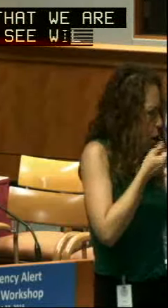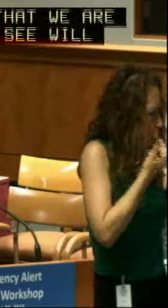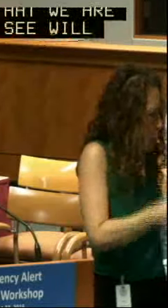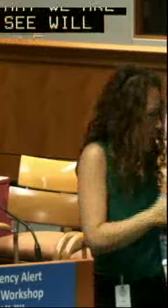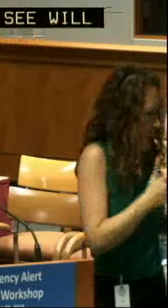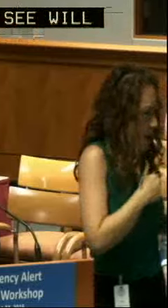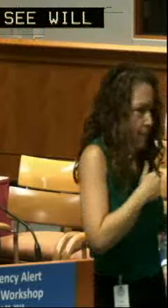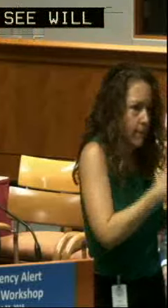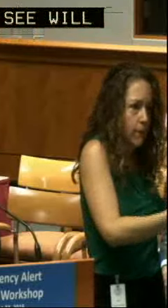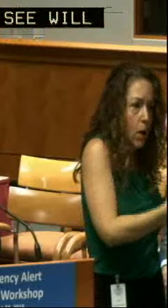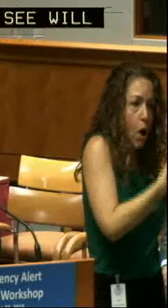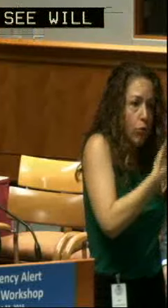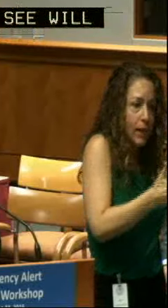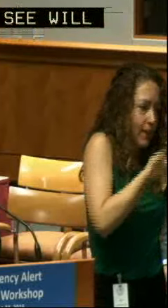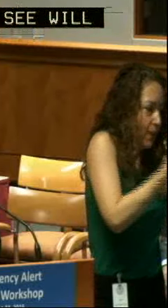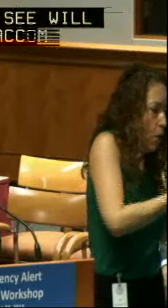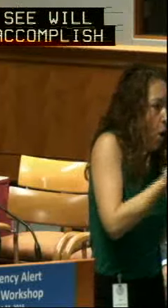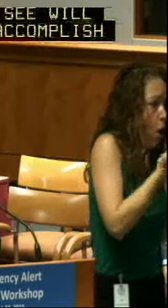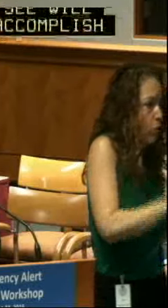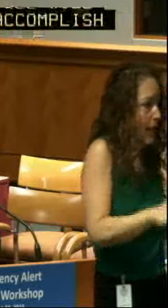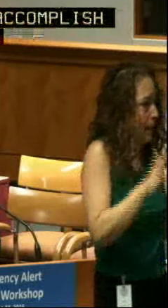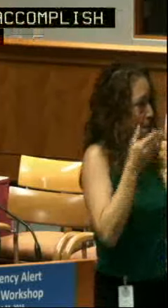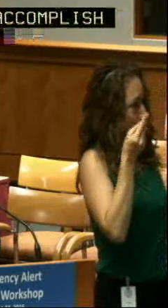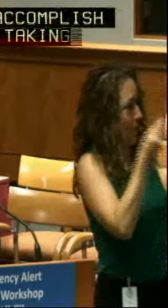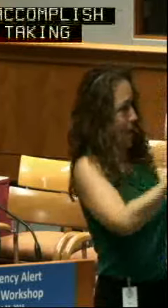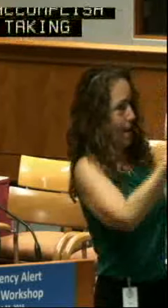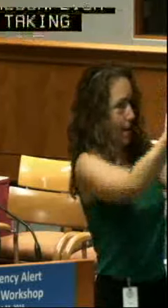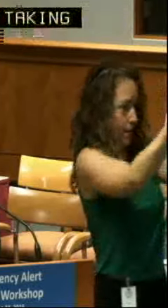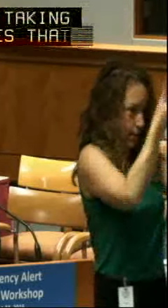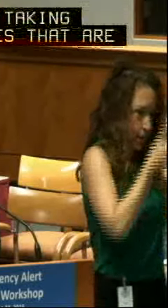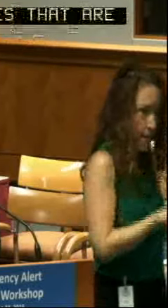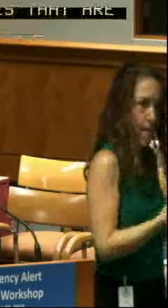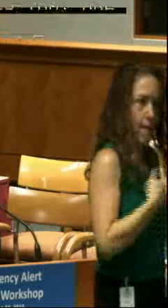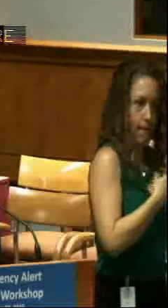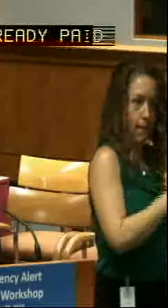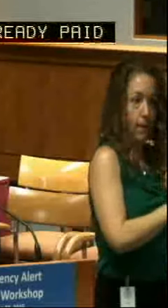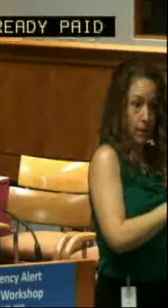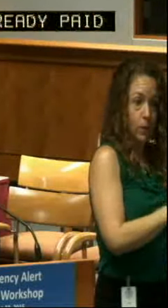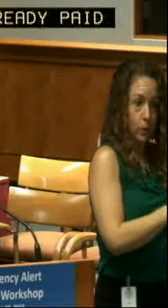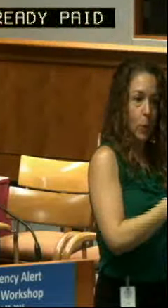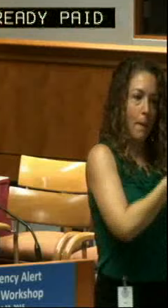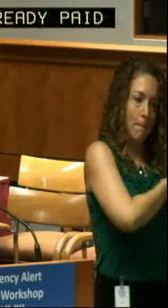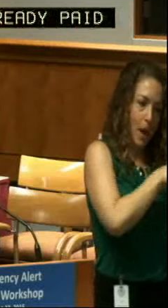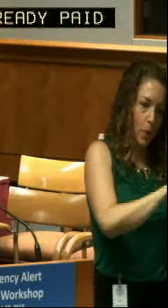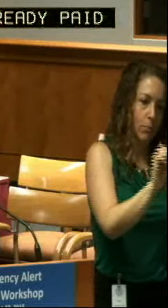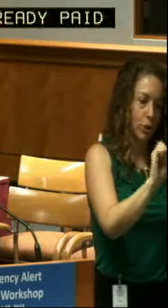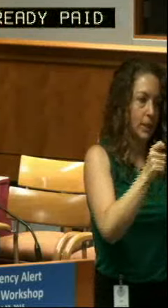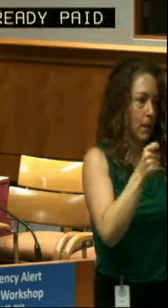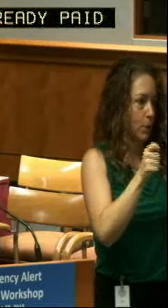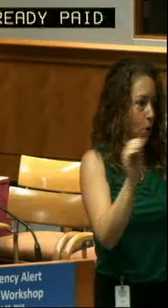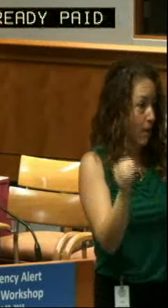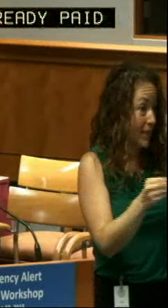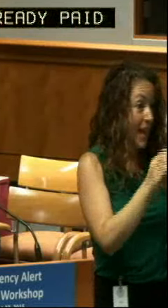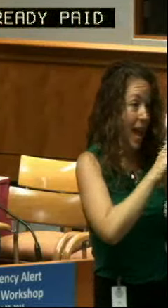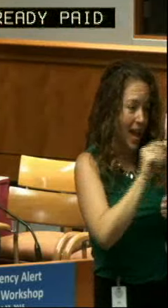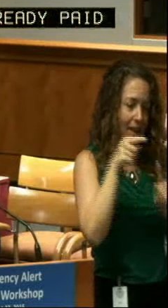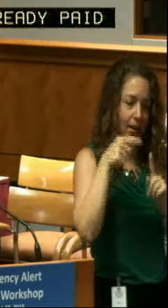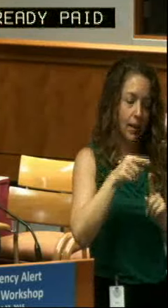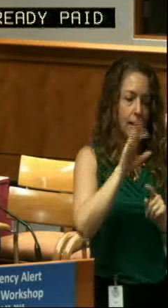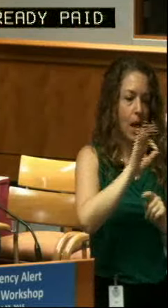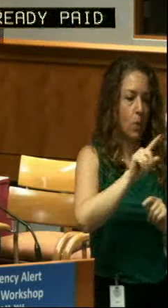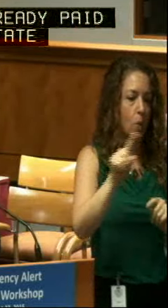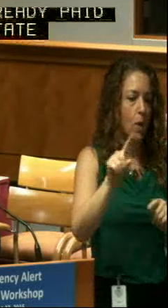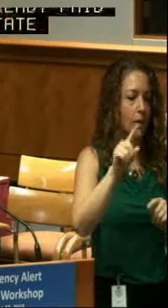for, by empowering state emergency management offices, and particularly 911 public safety answering points, with